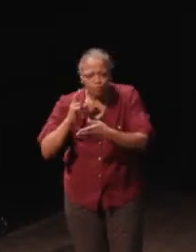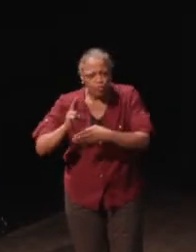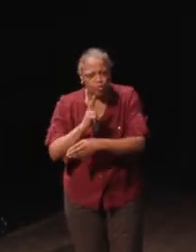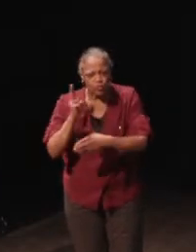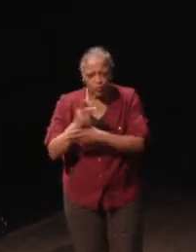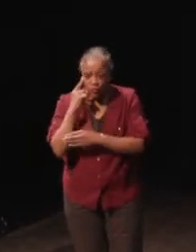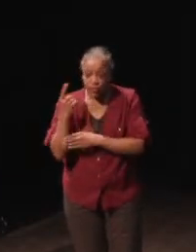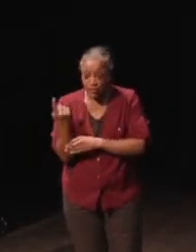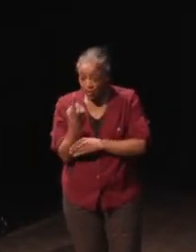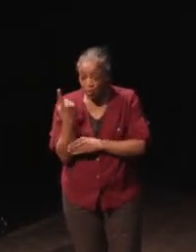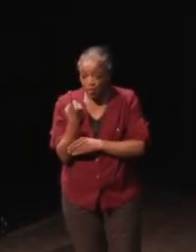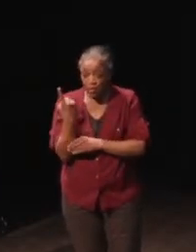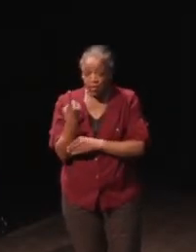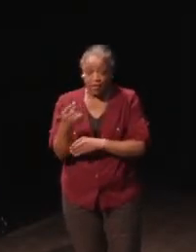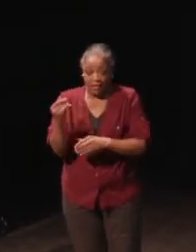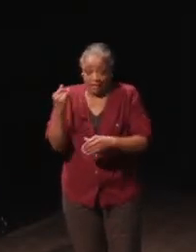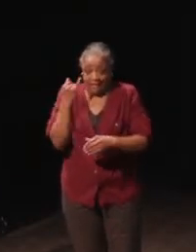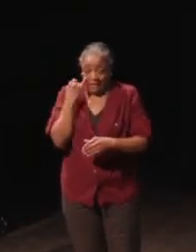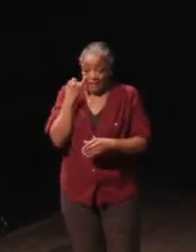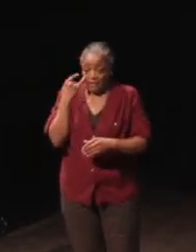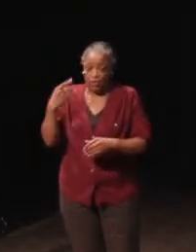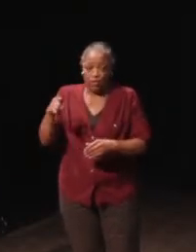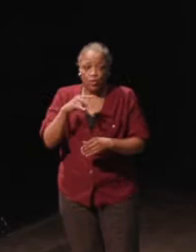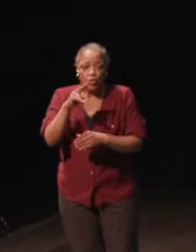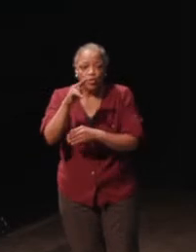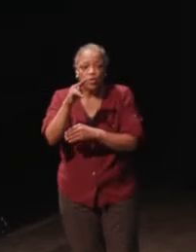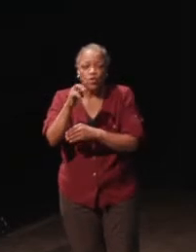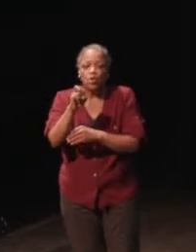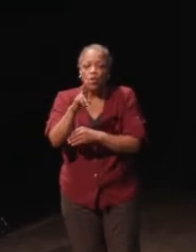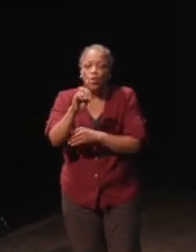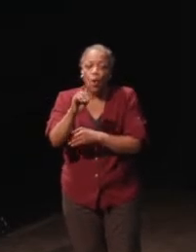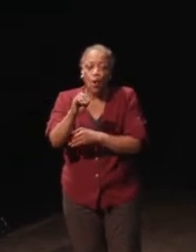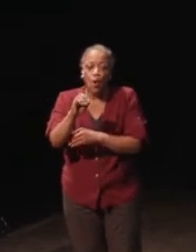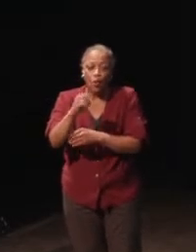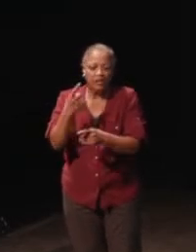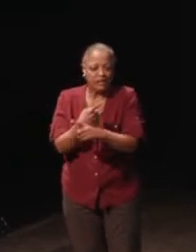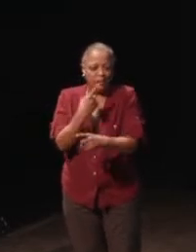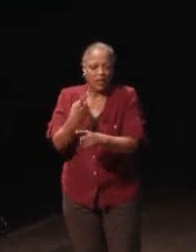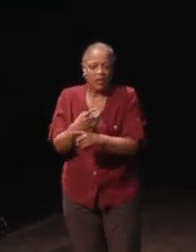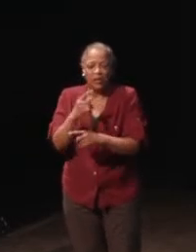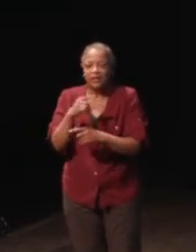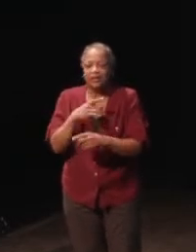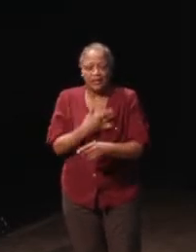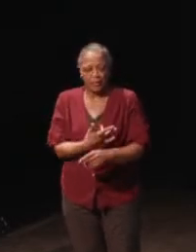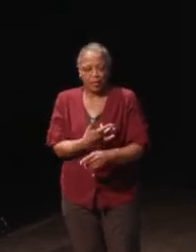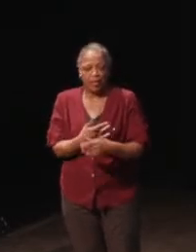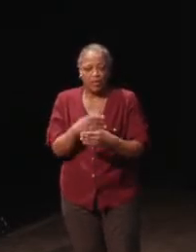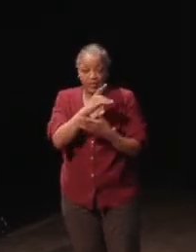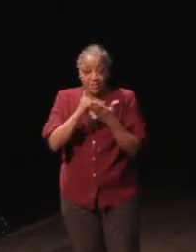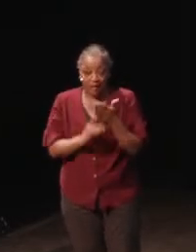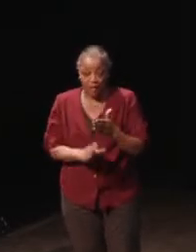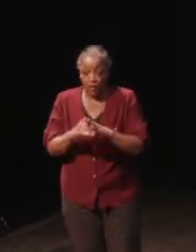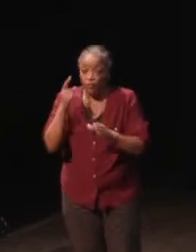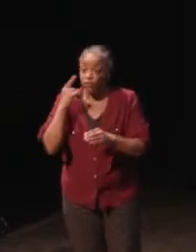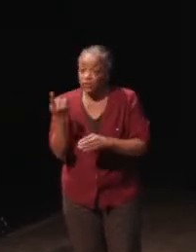for someone who, if you are a neurotypical designer, for someone who is